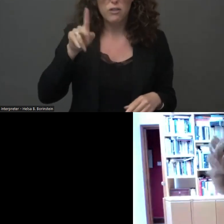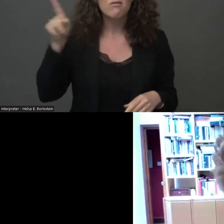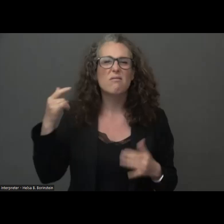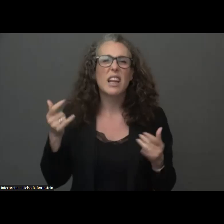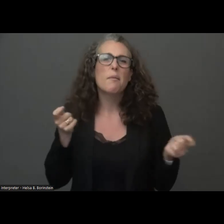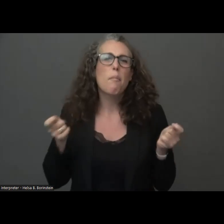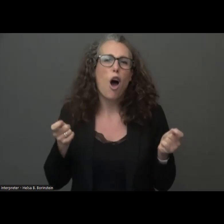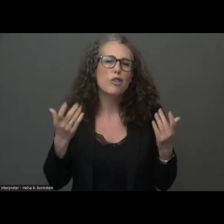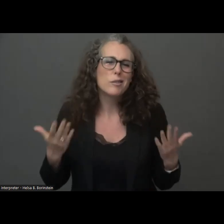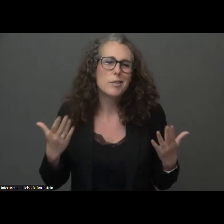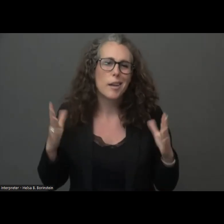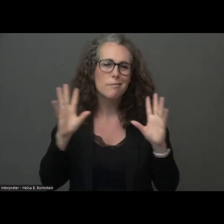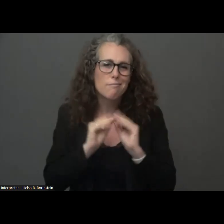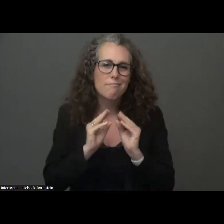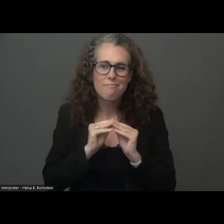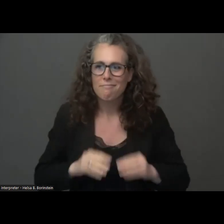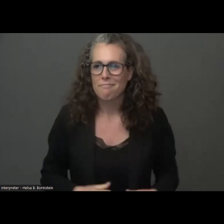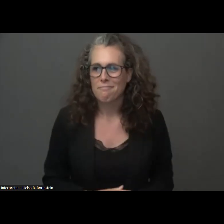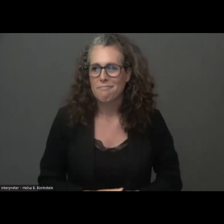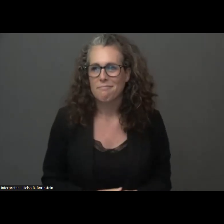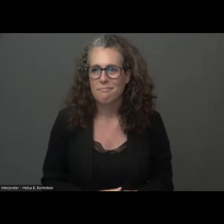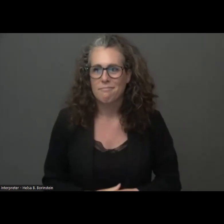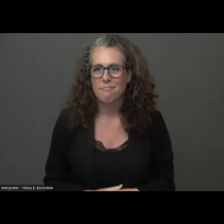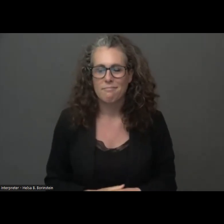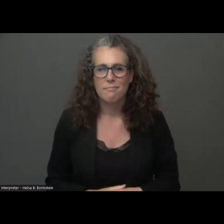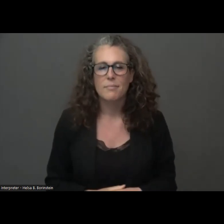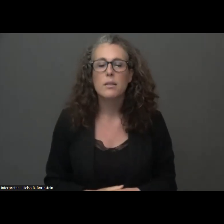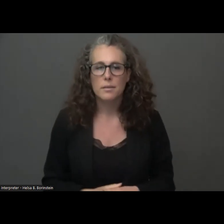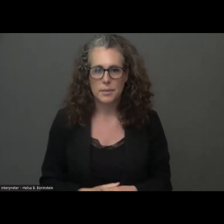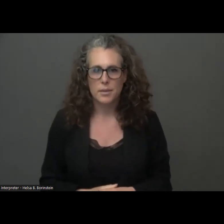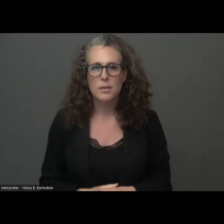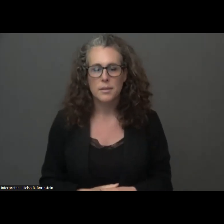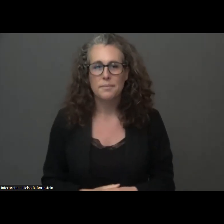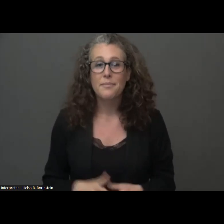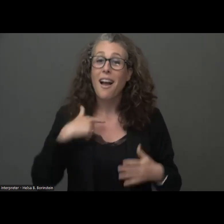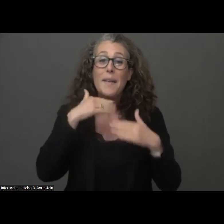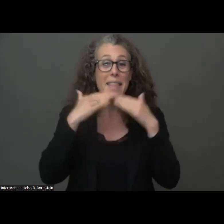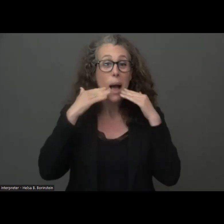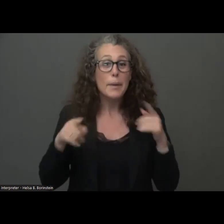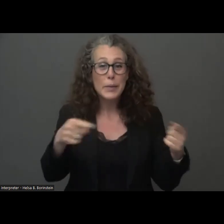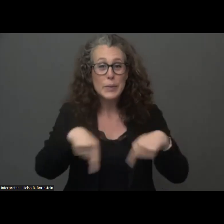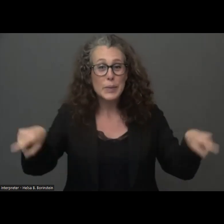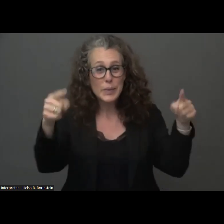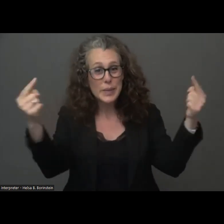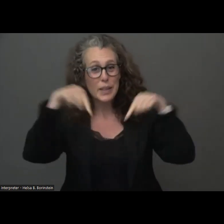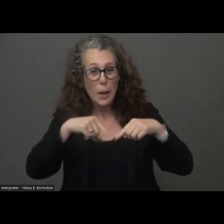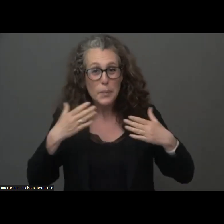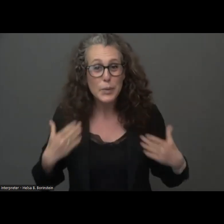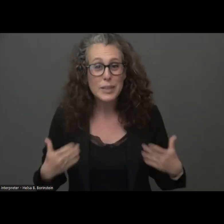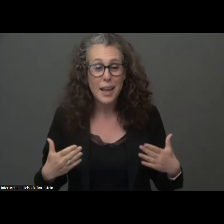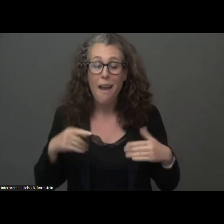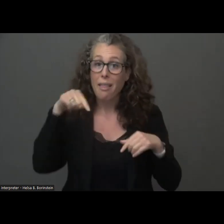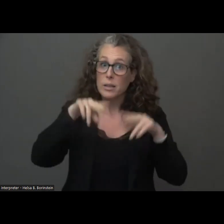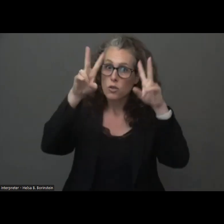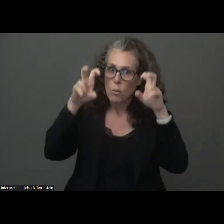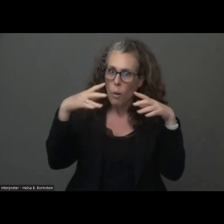you very much, Jürgen, and welcome to everyone. So glad you're able to join us today on this incredibly important issue.